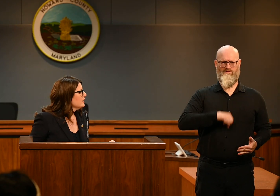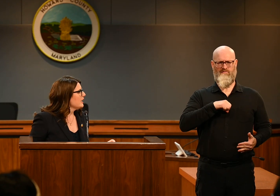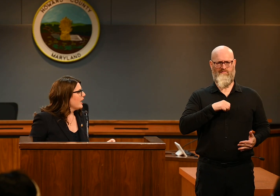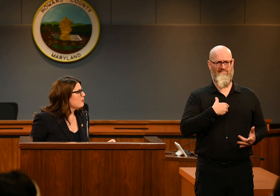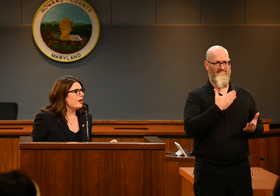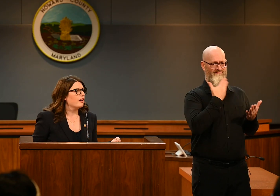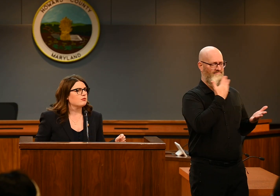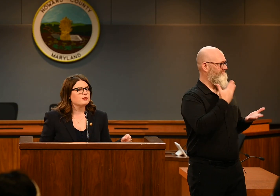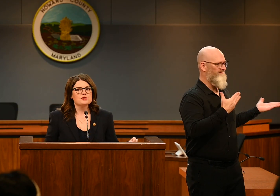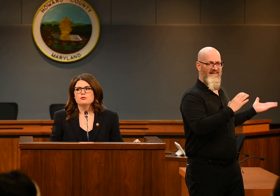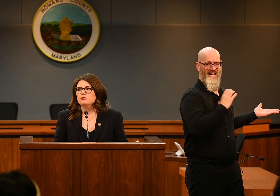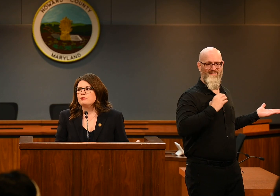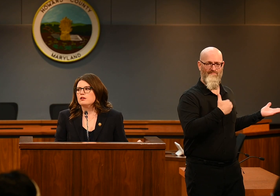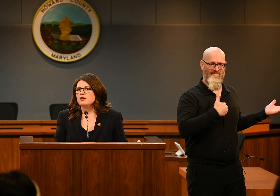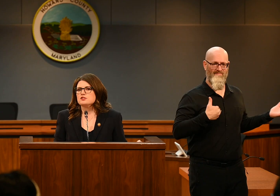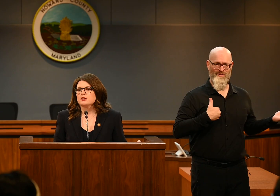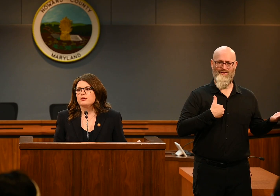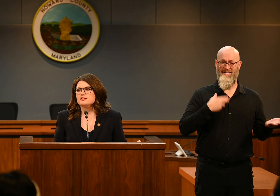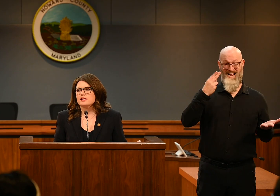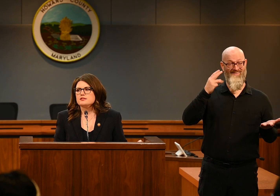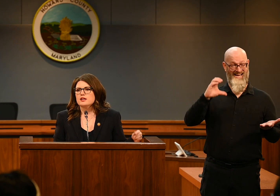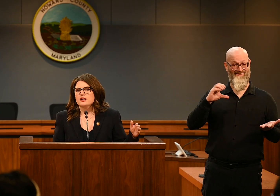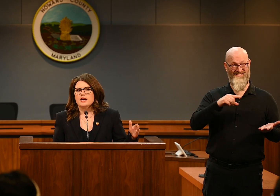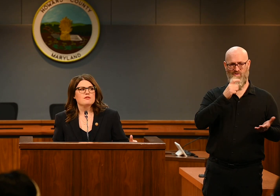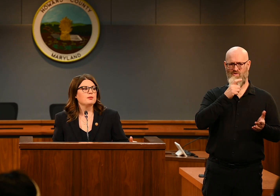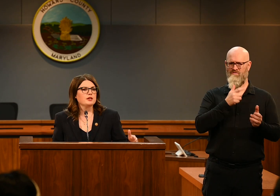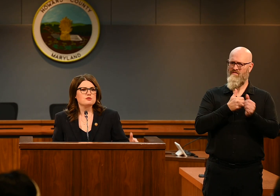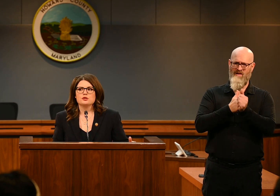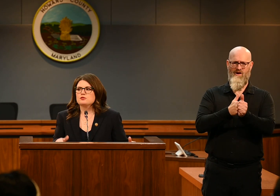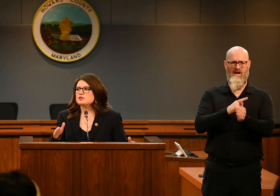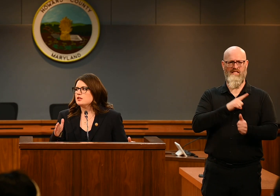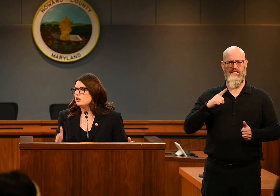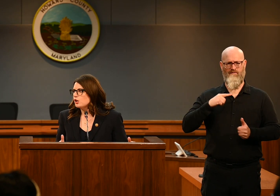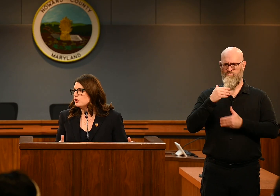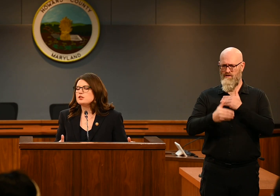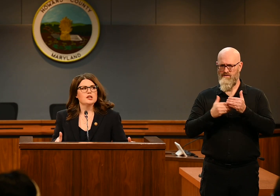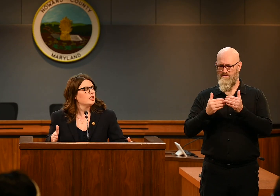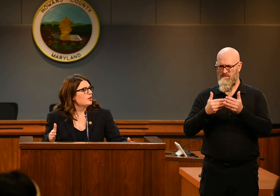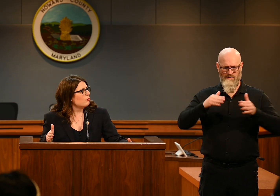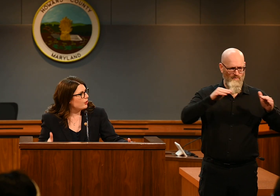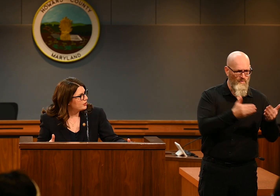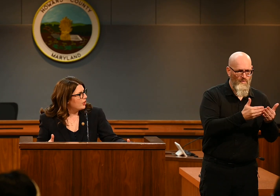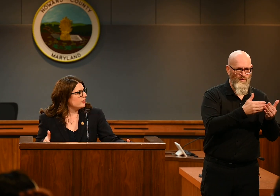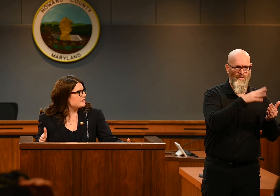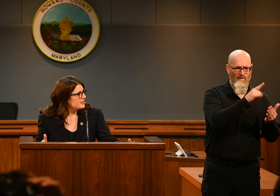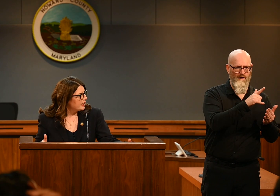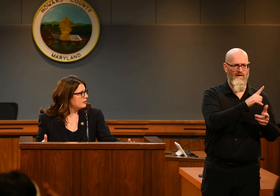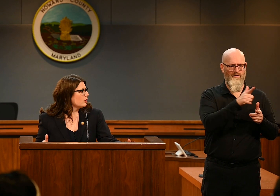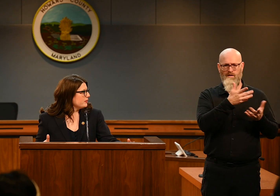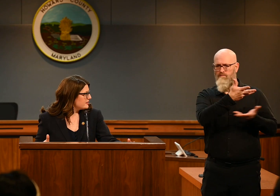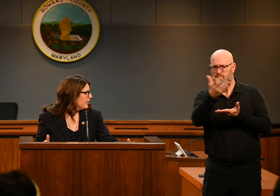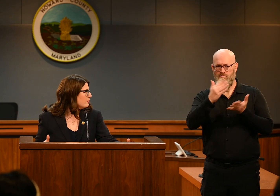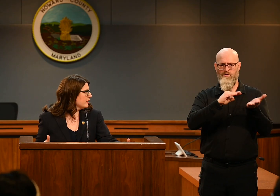Council. For folks who follow legislative process, to have a bill introduced, heard, voted on, and